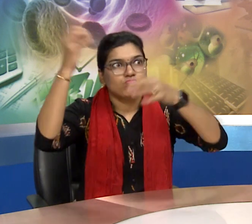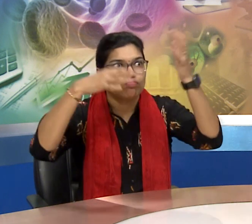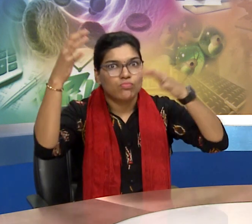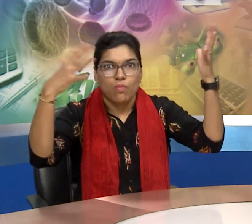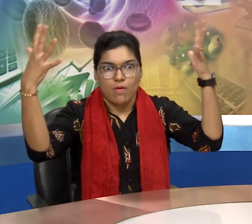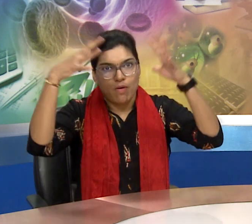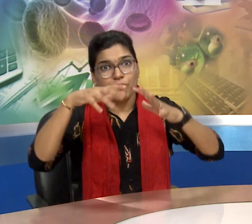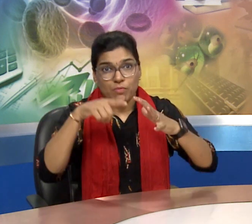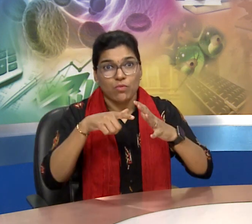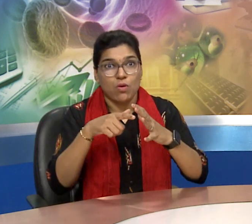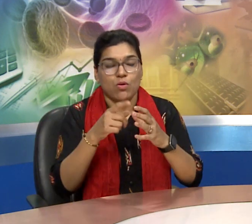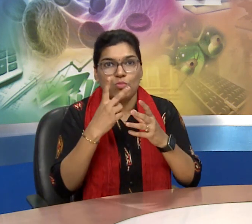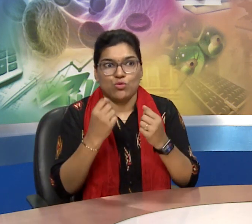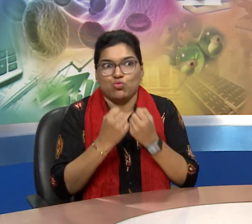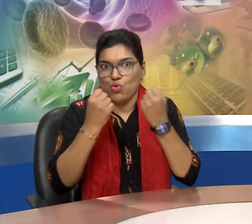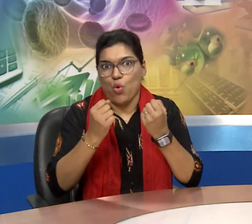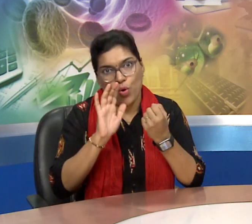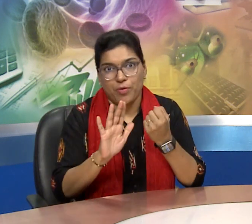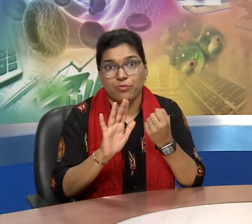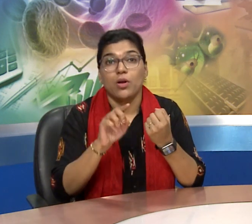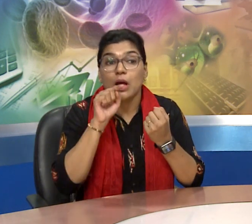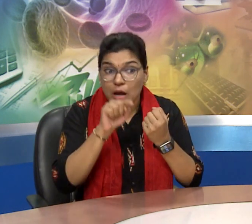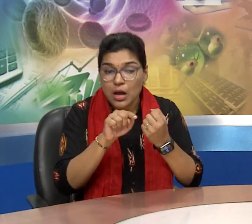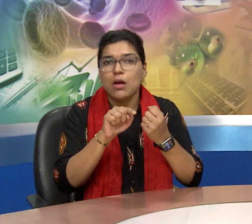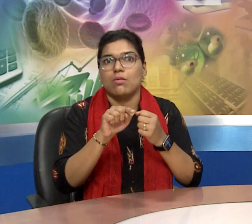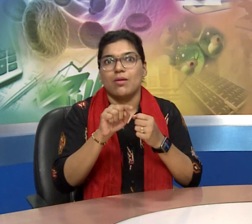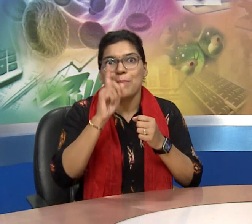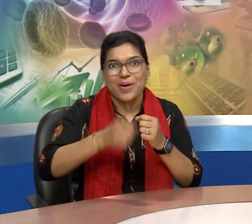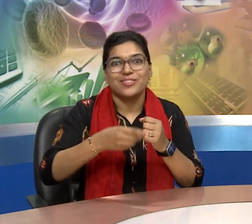these can essentially be considered as university of the people,